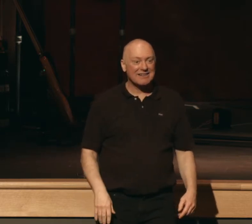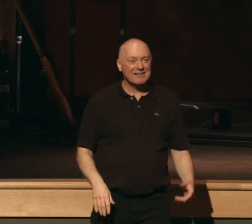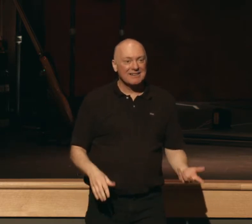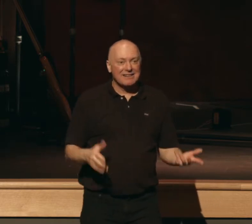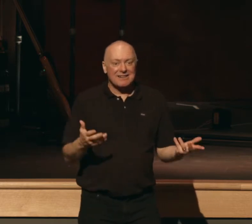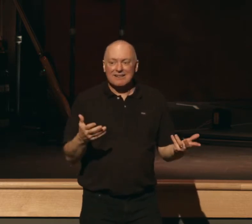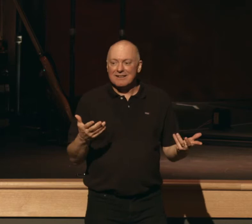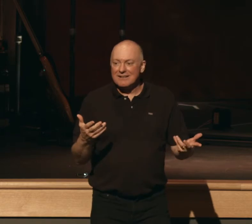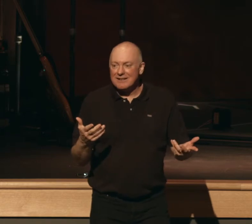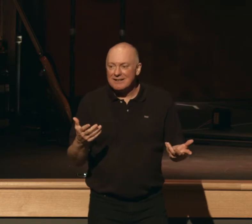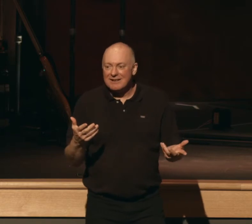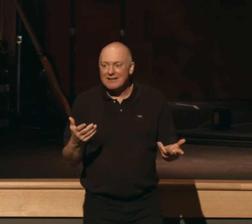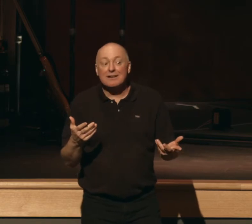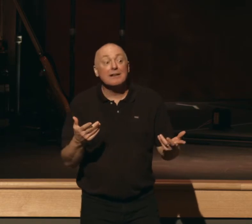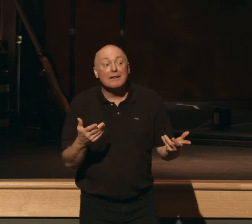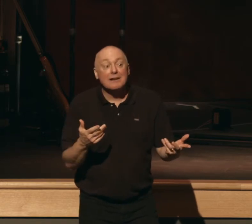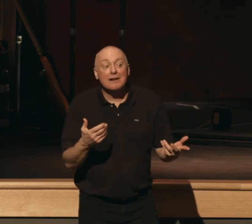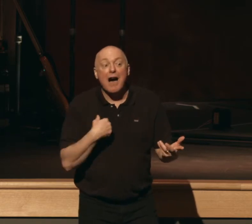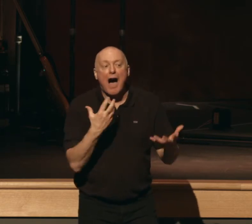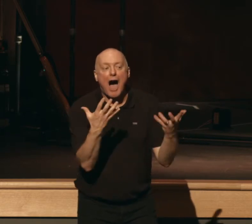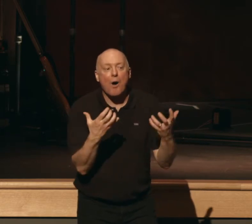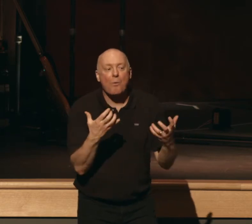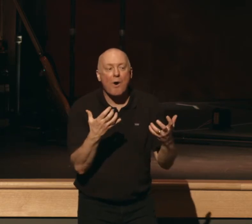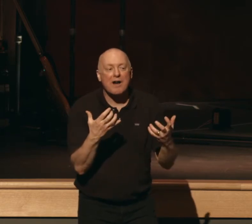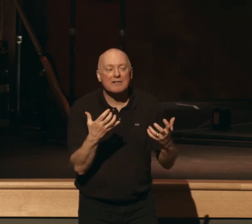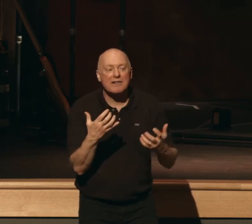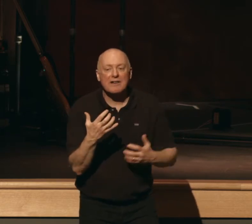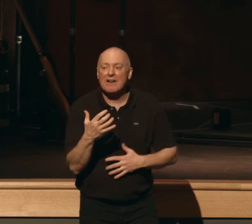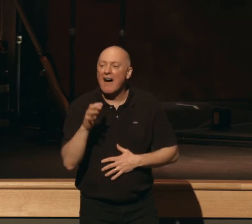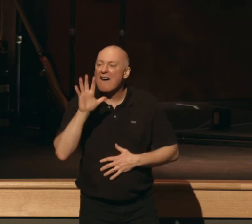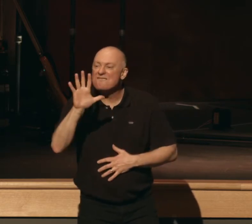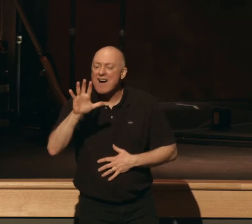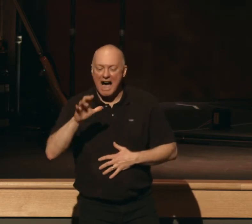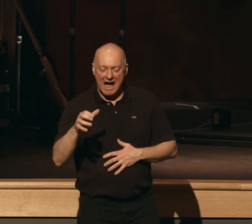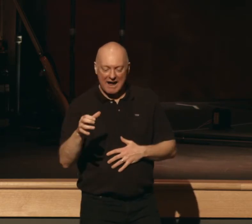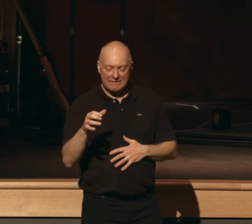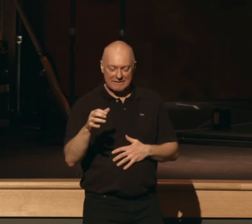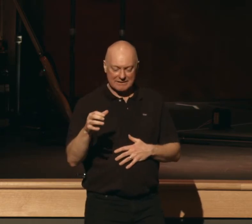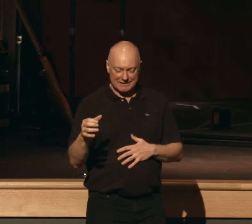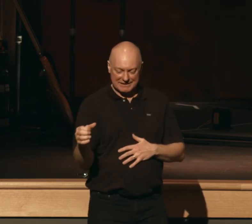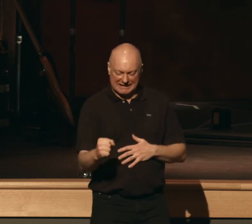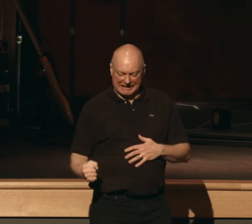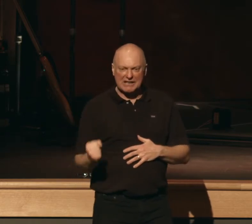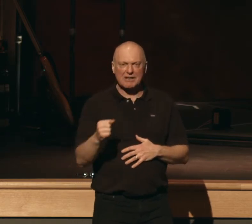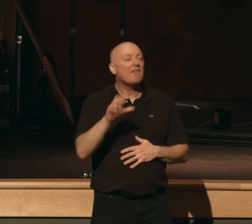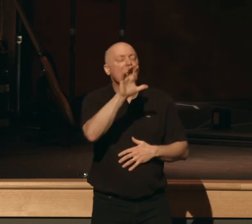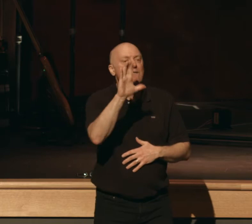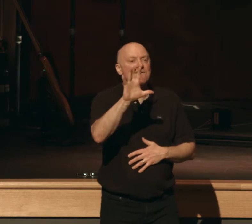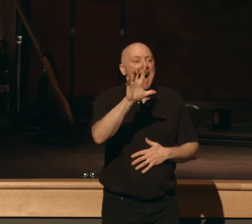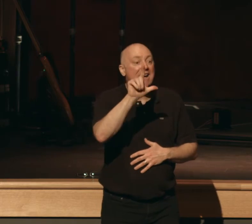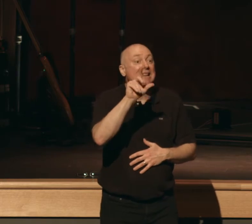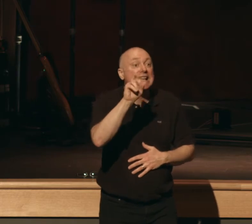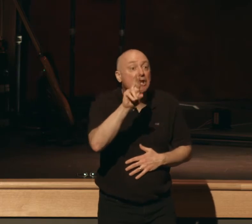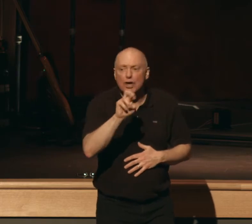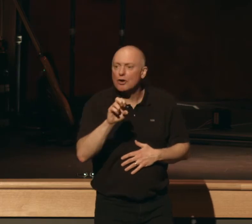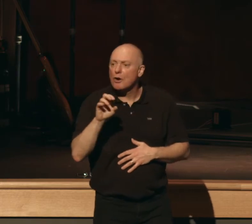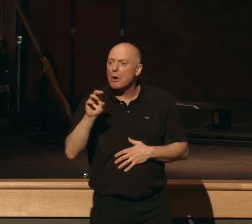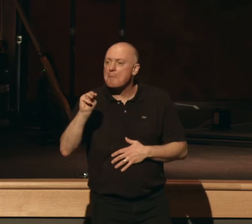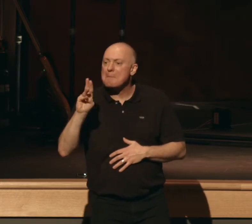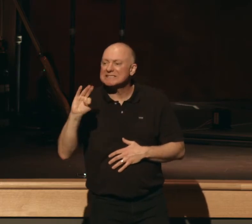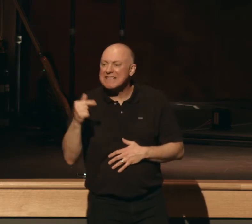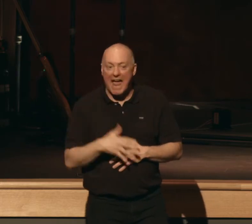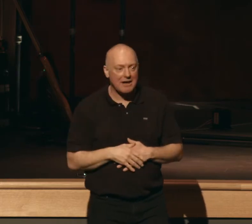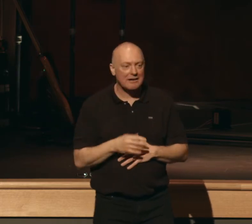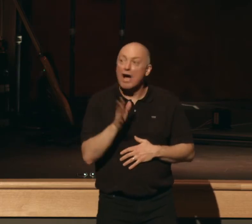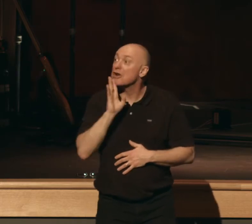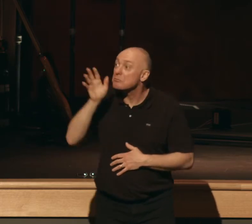money, here's the car that you're probably gonna go after. I wanted a 5-liter Mustang. Okay, that's what I wanted. I wanted a 5-liter Mustang. And so I talked to my parents